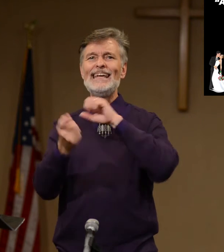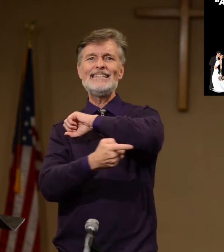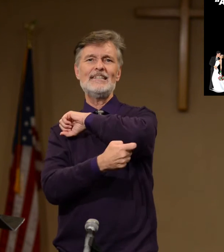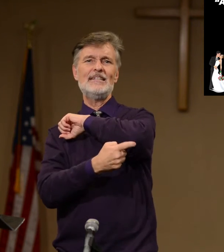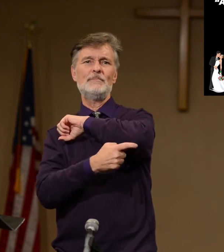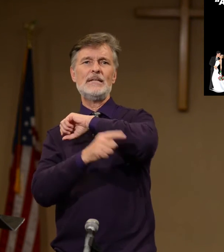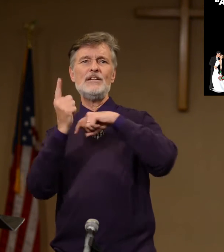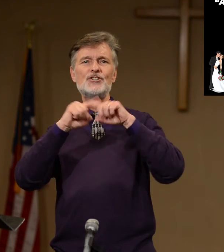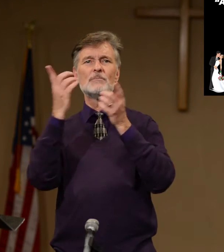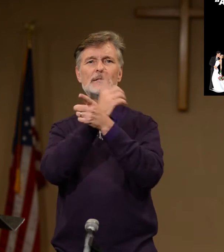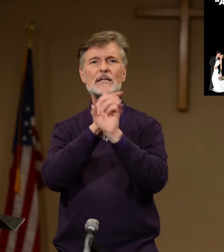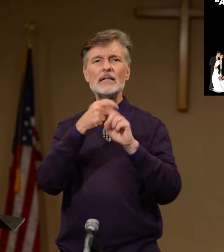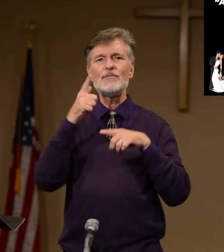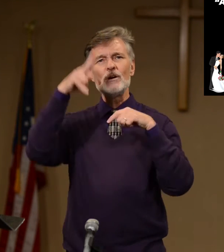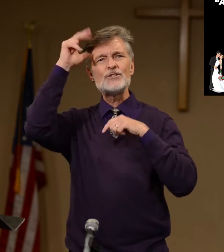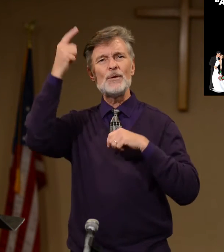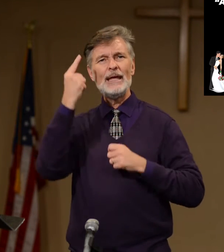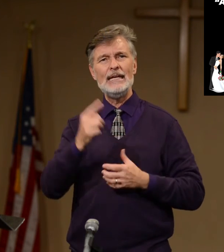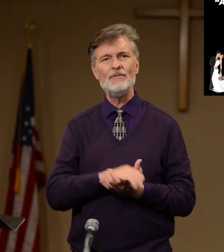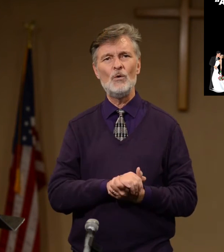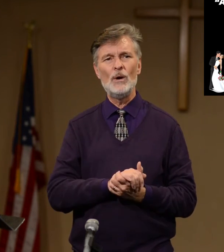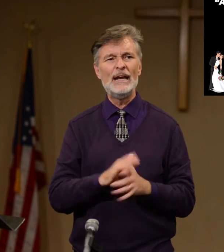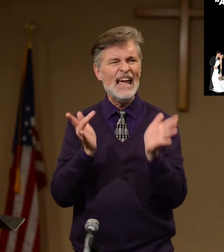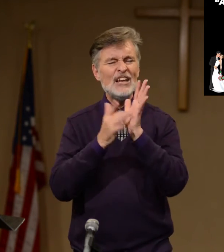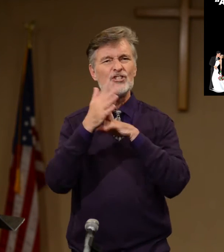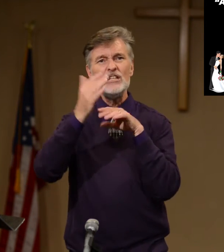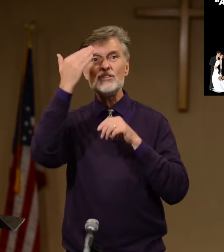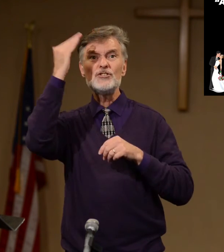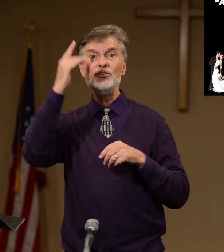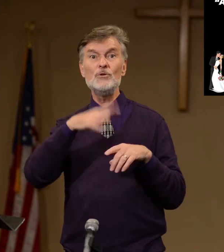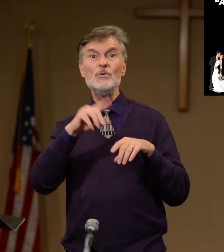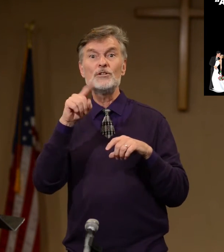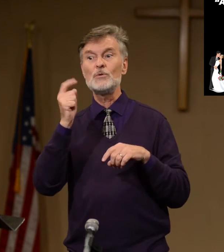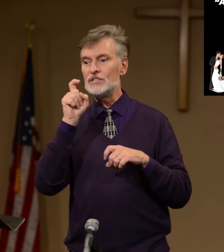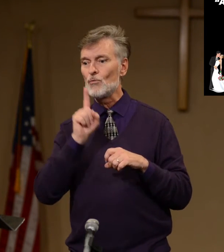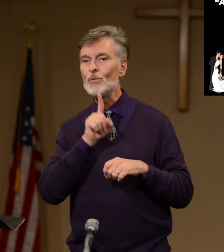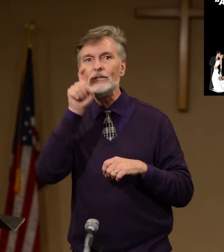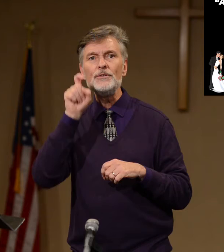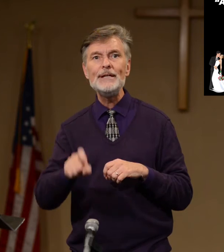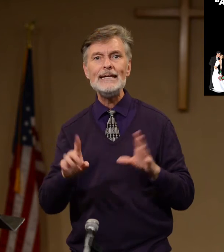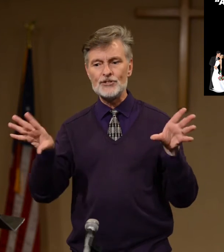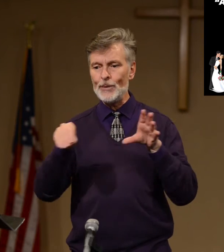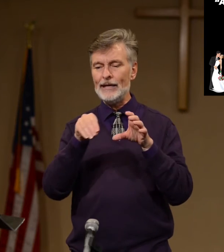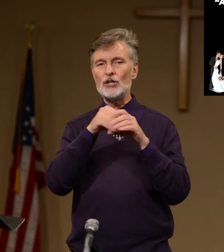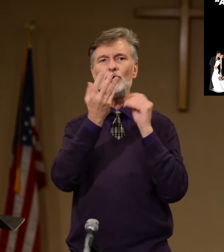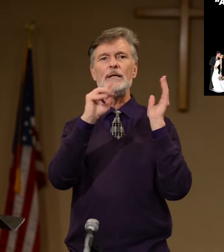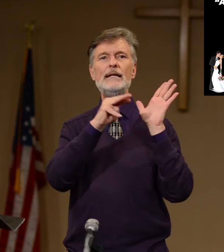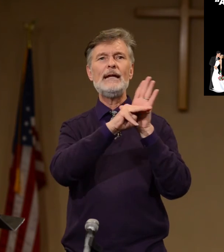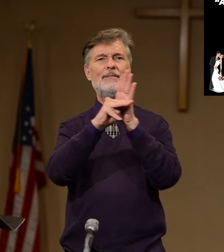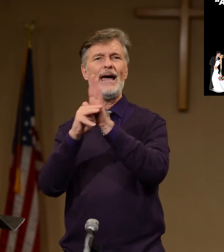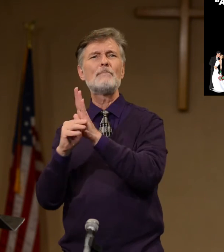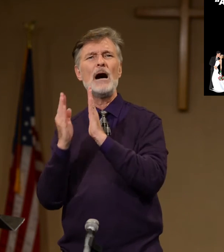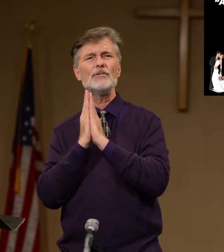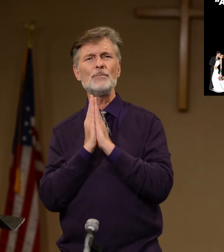into temptation, but deliver us from the evil one." Jesus knew this was a real need, so he included it in that model